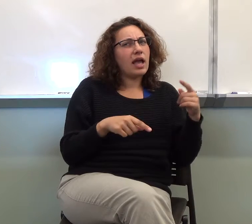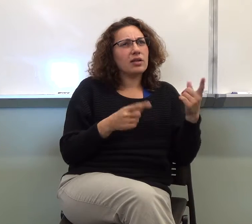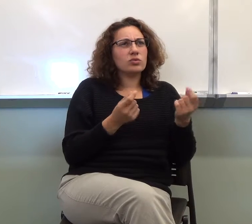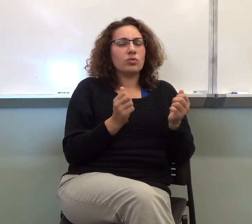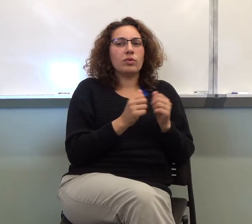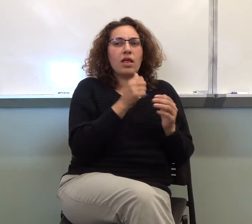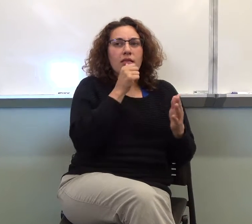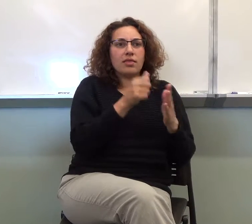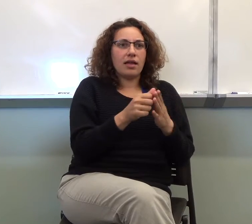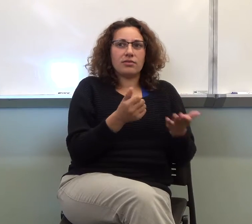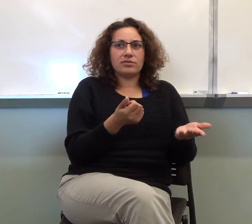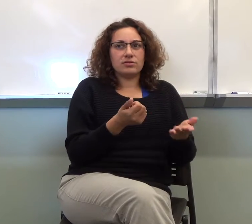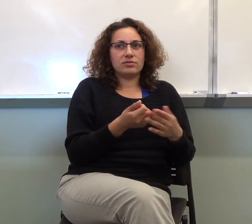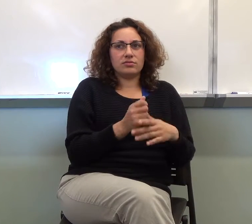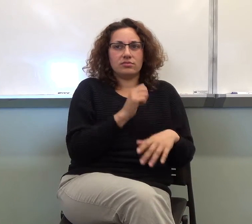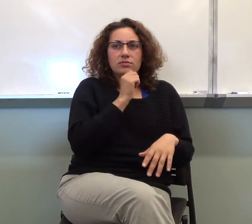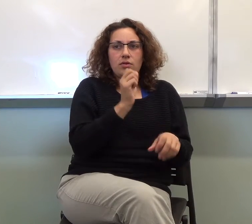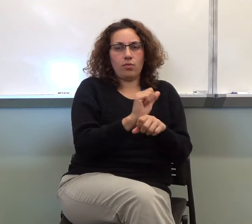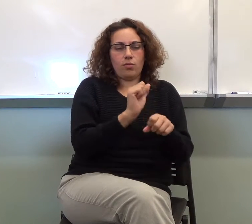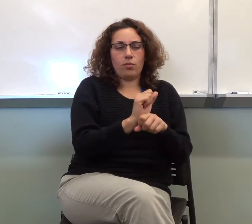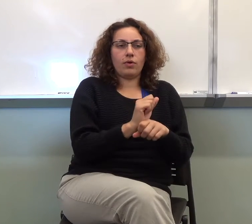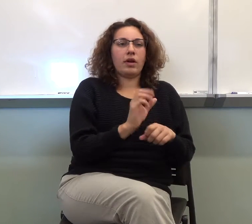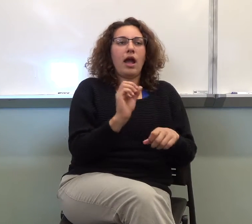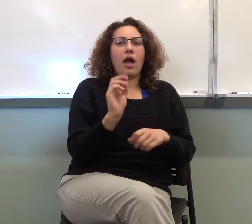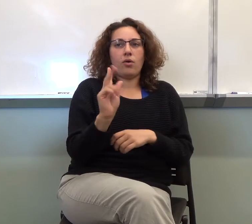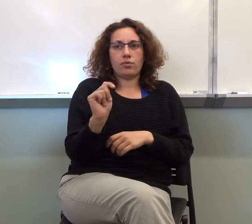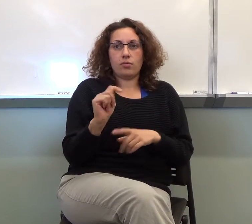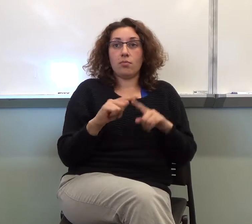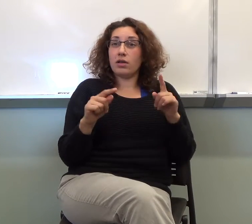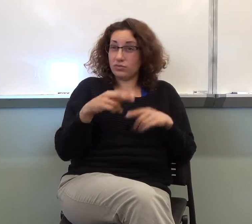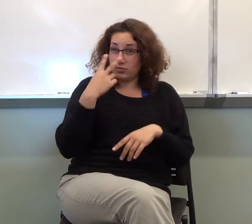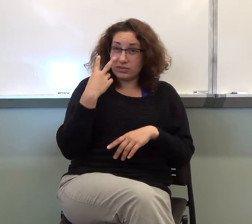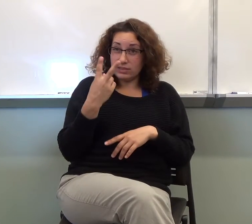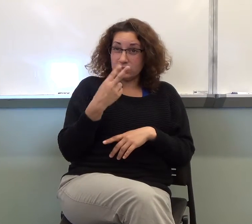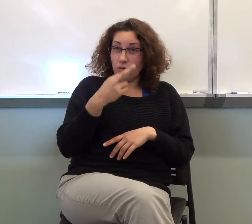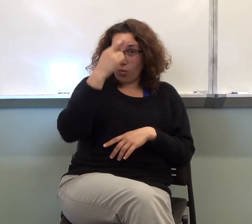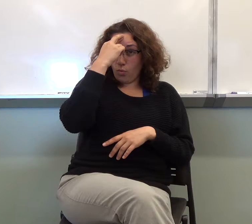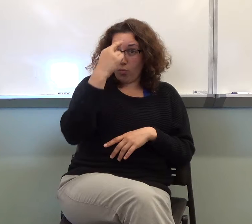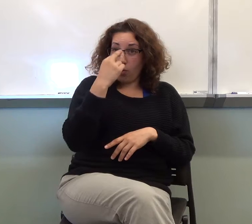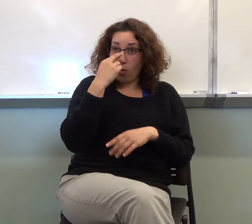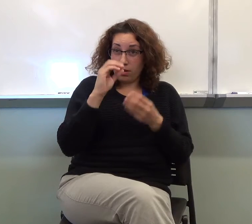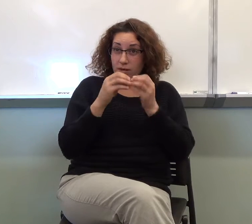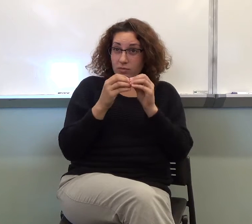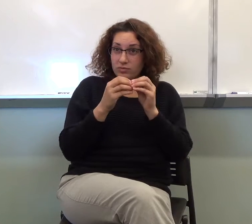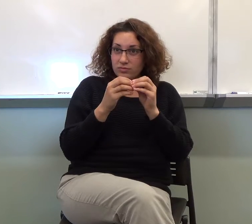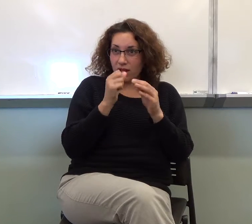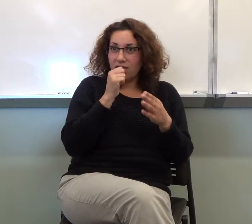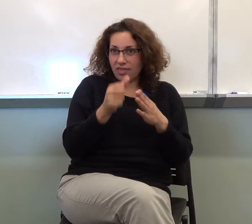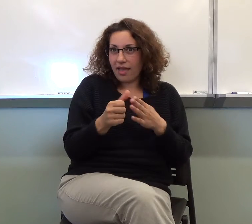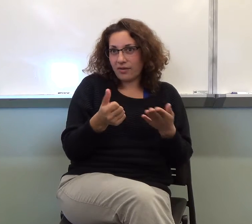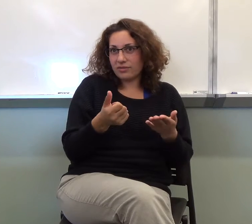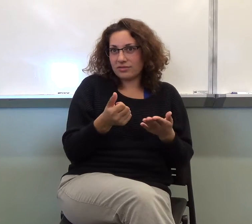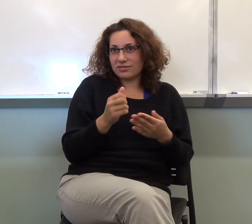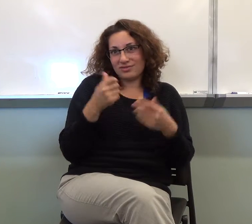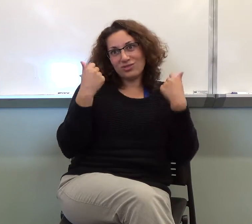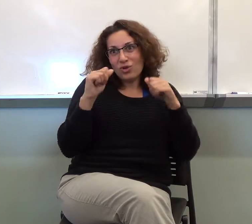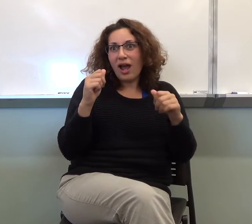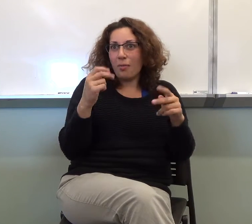didn't work. Yeah, Roman numerals, have you seen them? They're all letters. Try multiplying